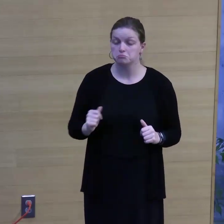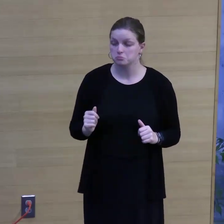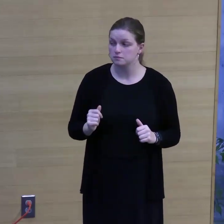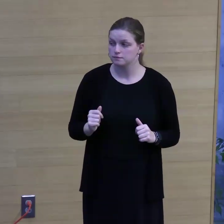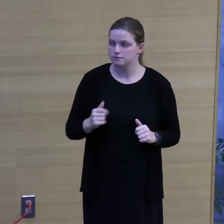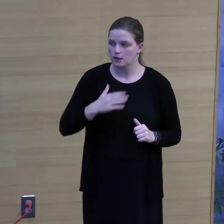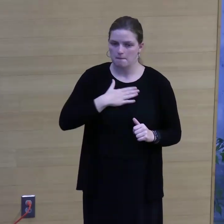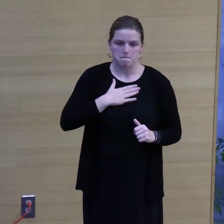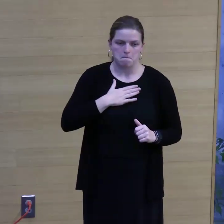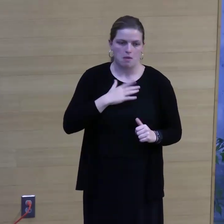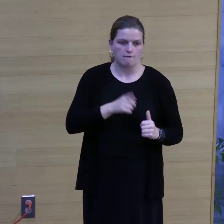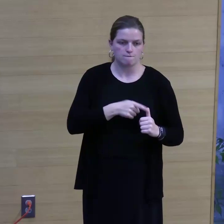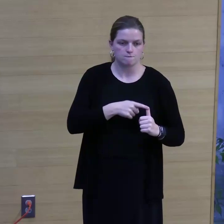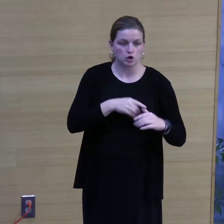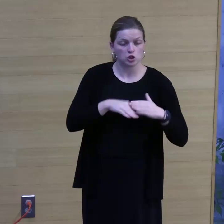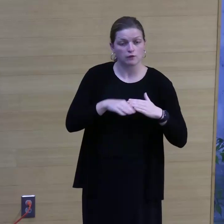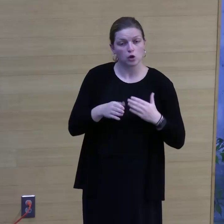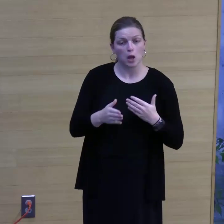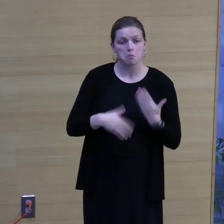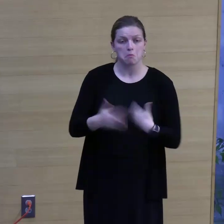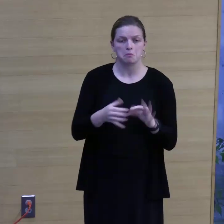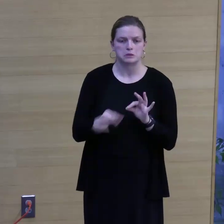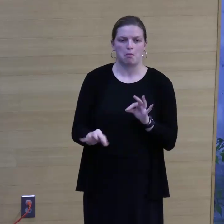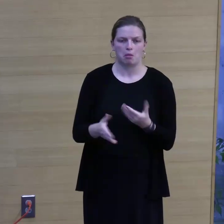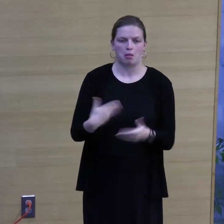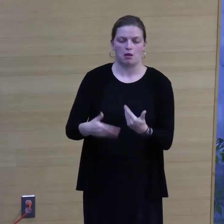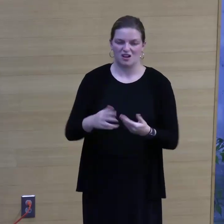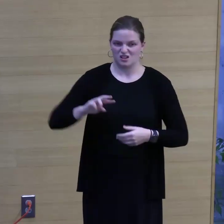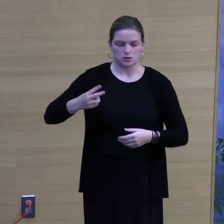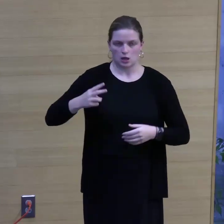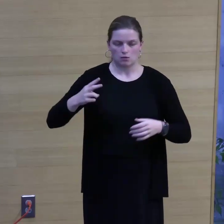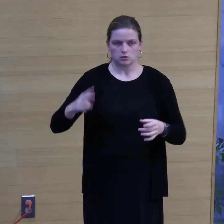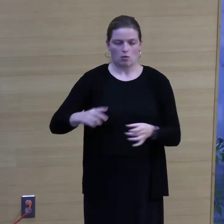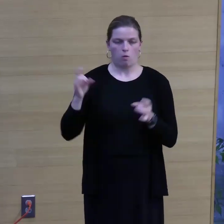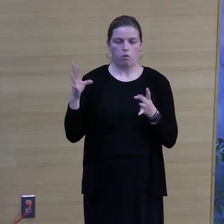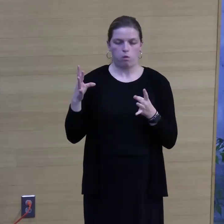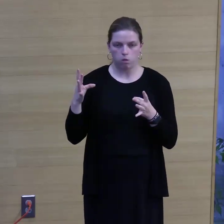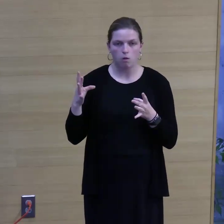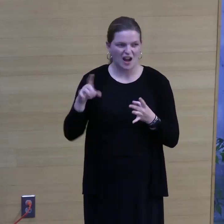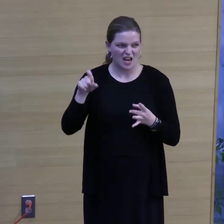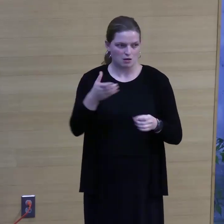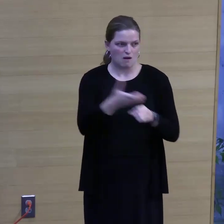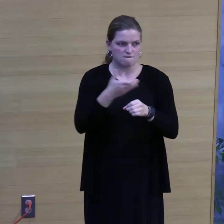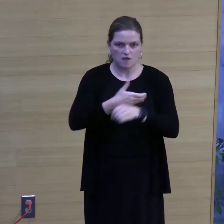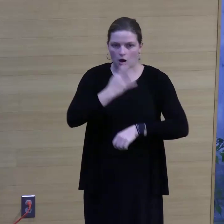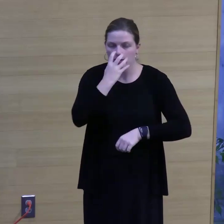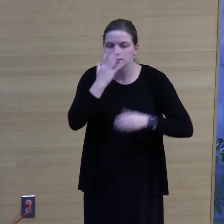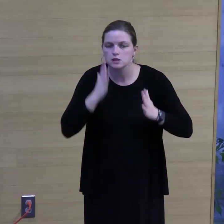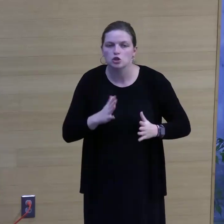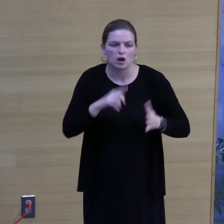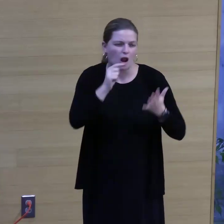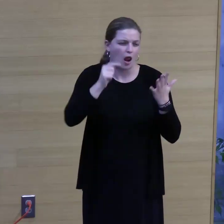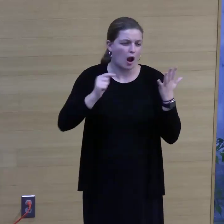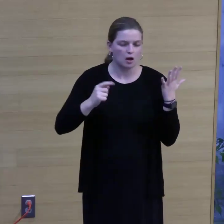And my first delivery was really easy. And my second was a nightmare. And I had to, fire the anesthesiologist and all